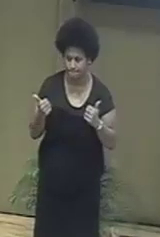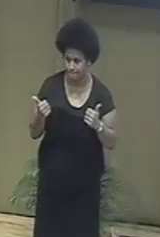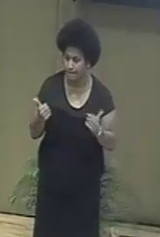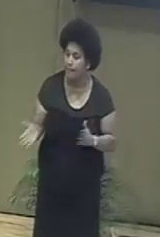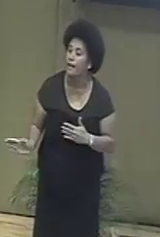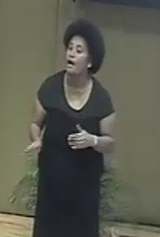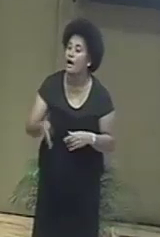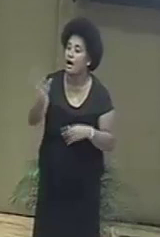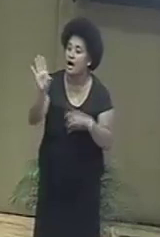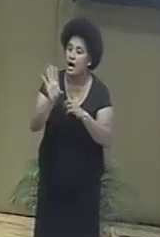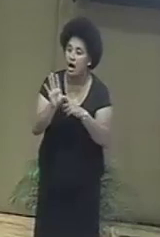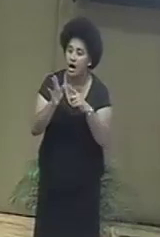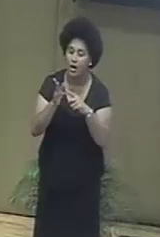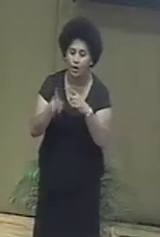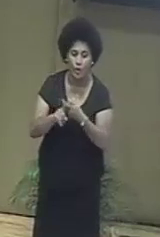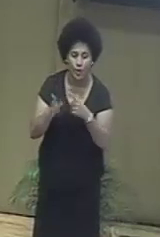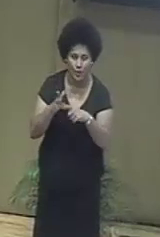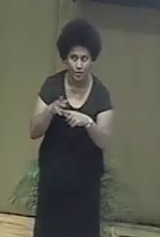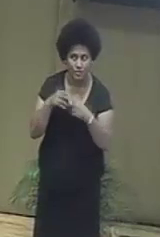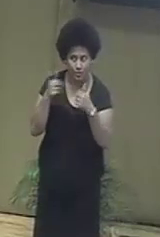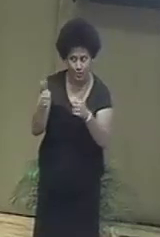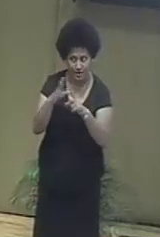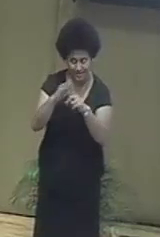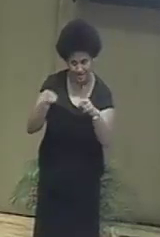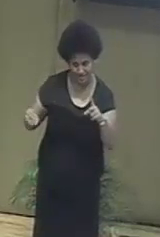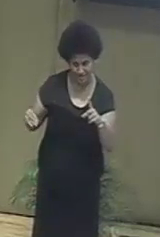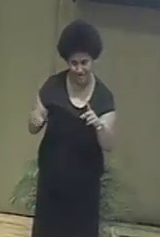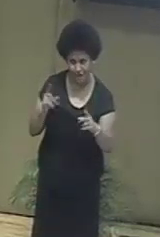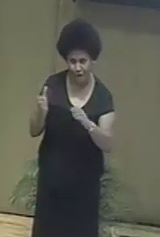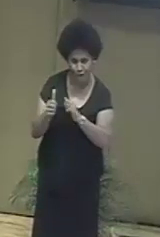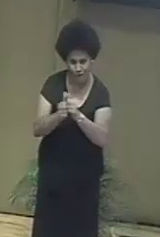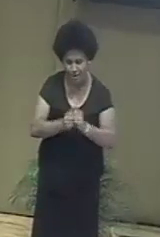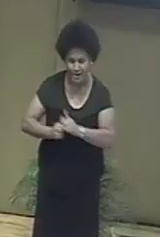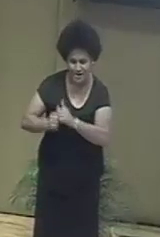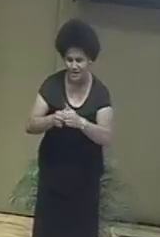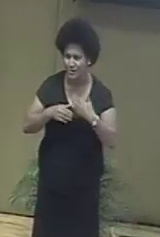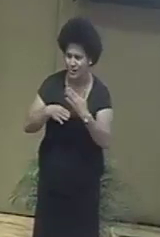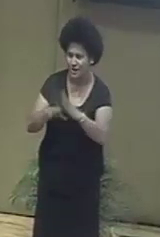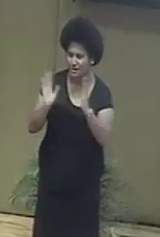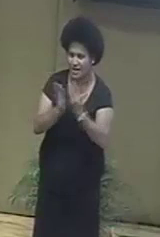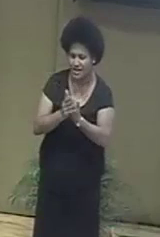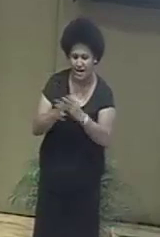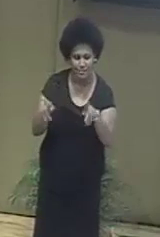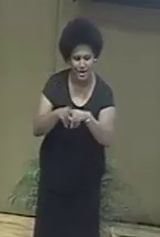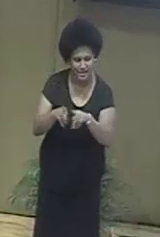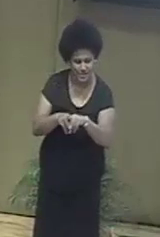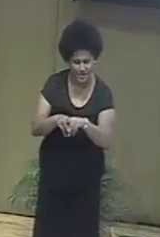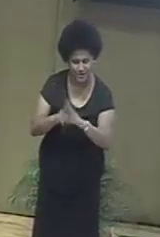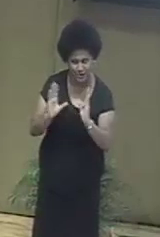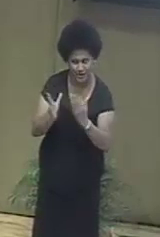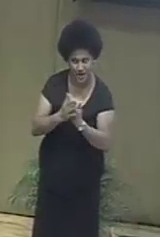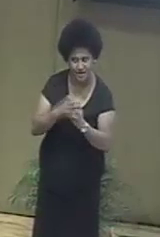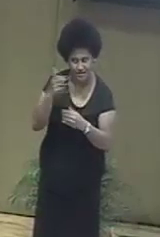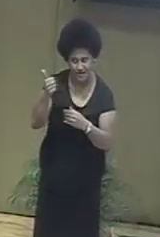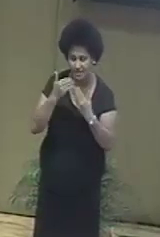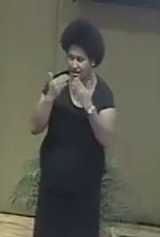Yoko, great example of collaboration again. So again, a different type of collaboration around partnerships and